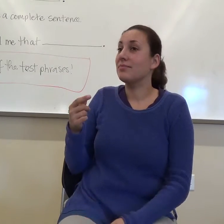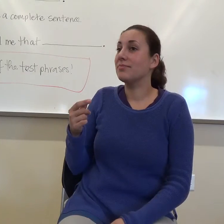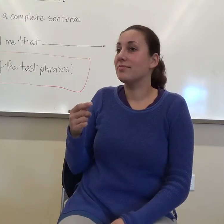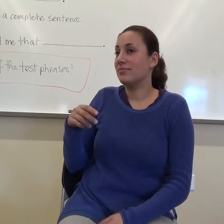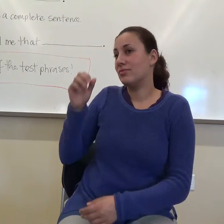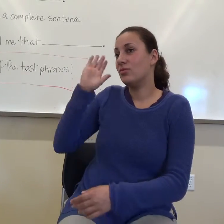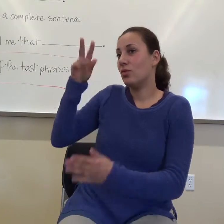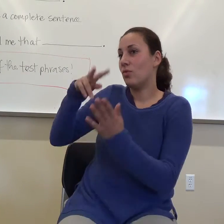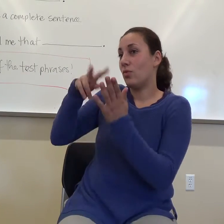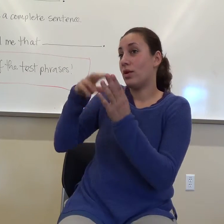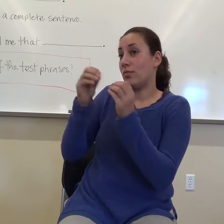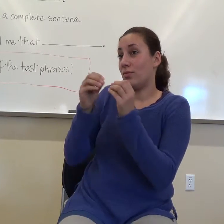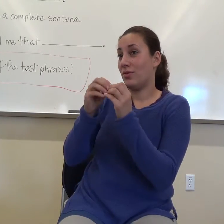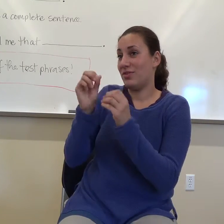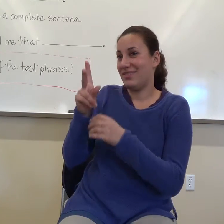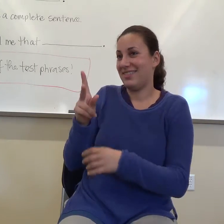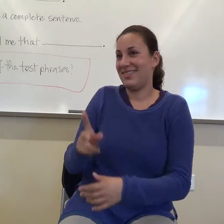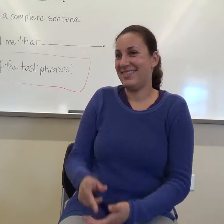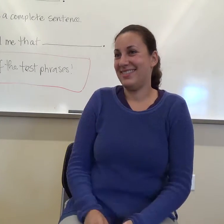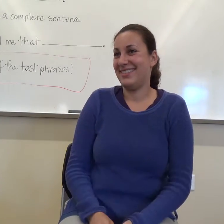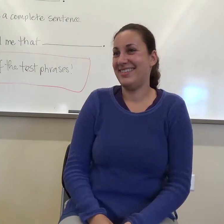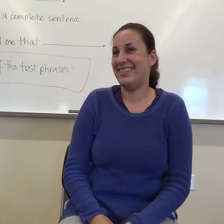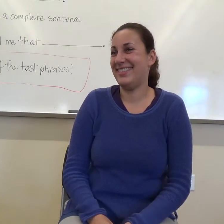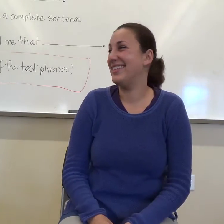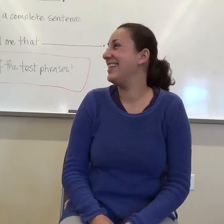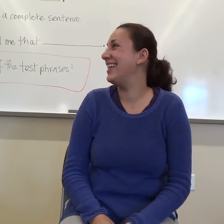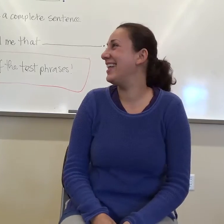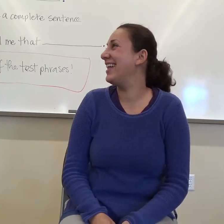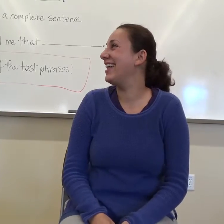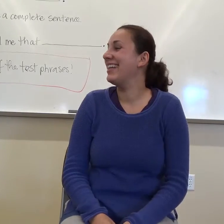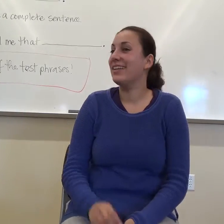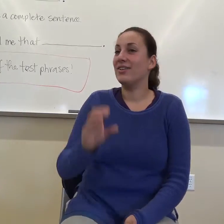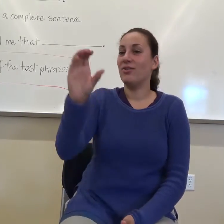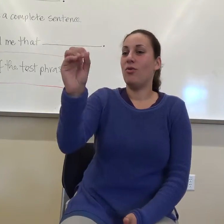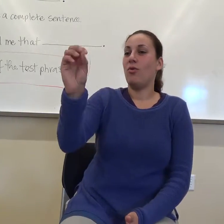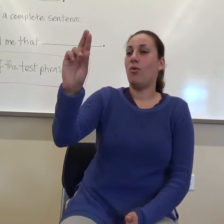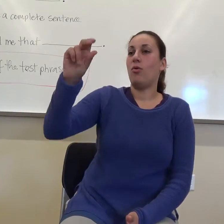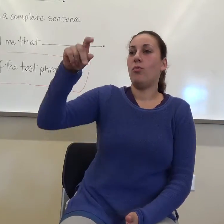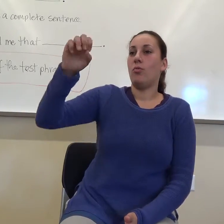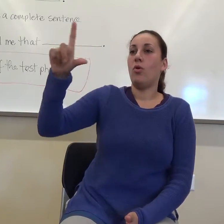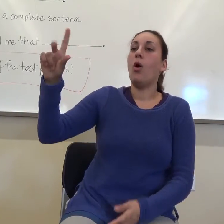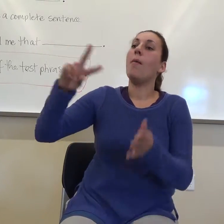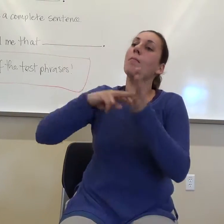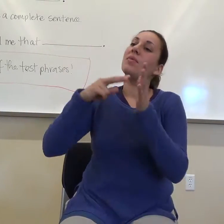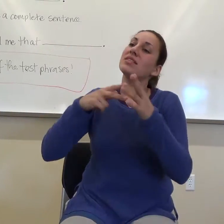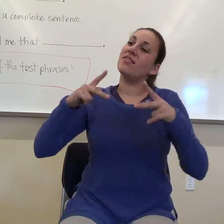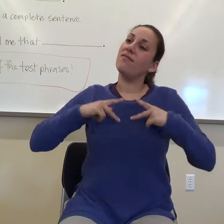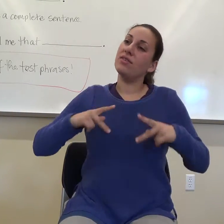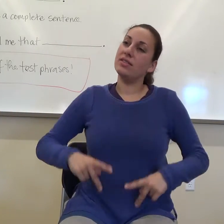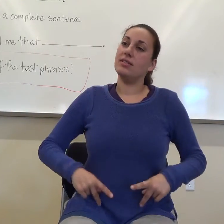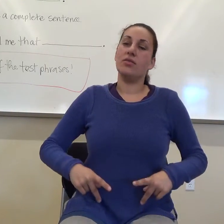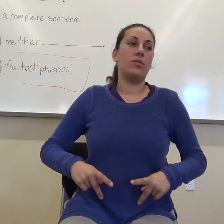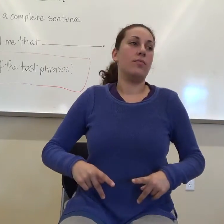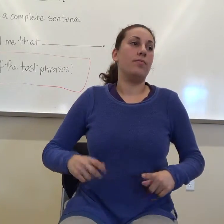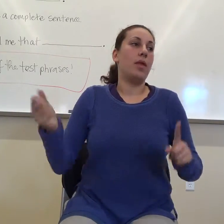okay? Corporal, which means physical punishment. Even though those